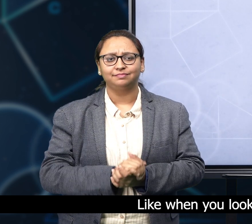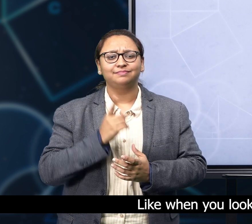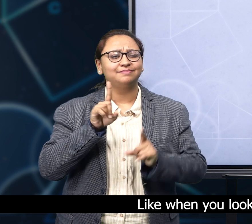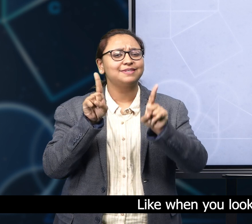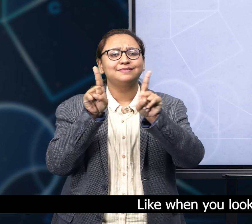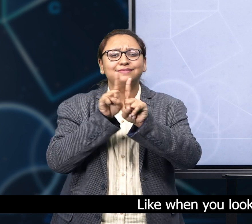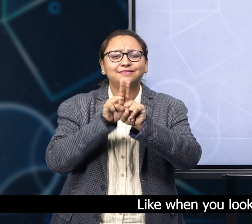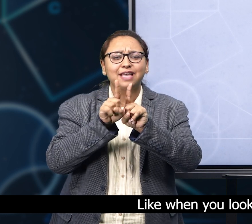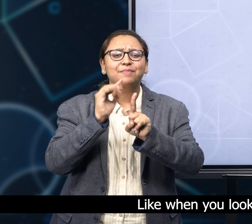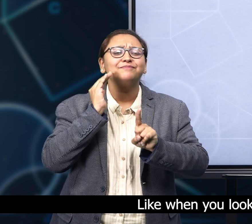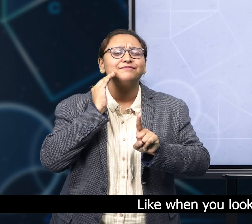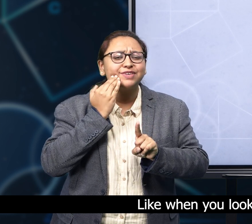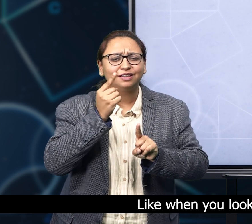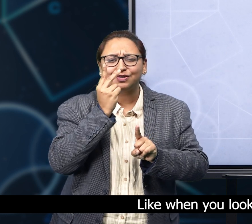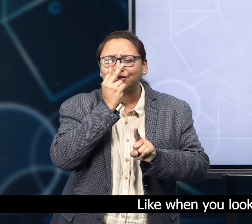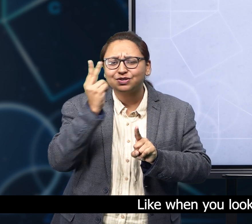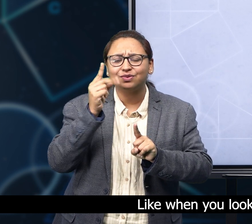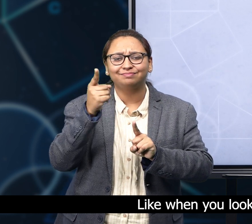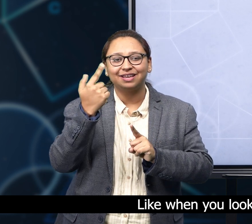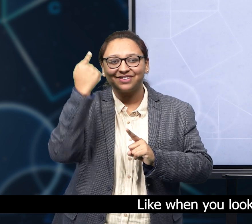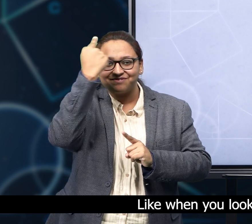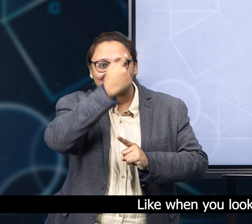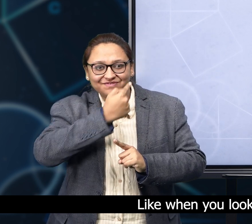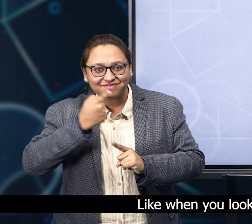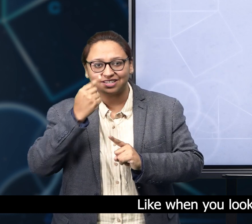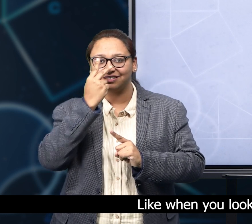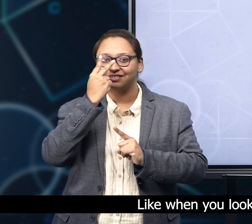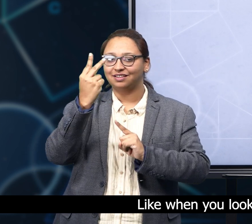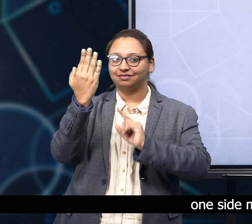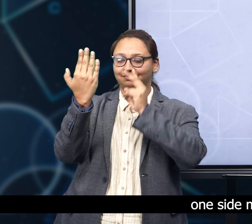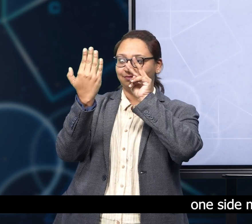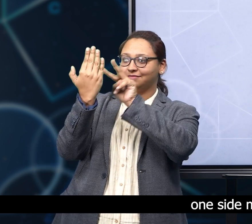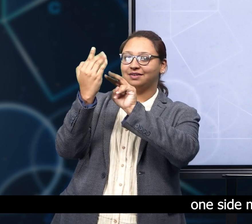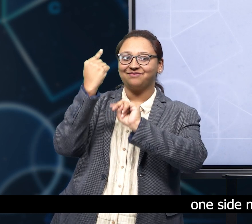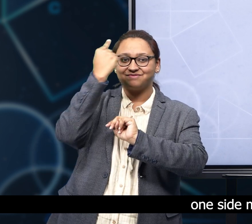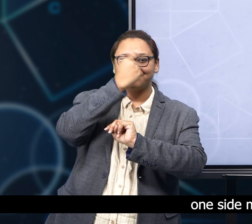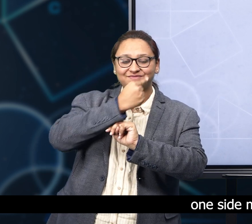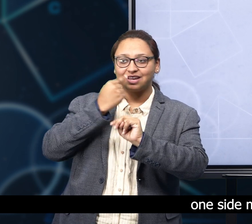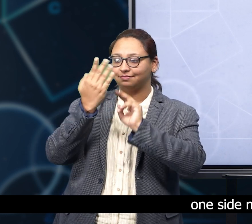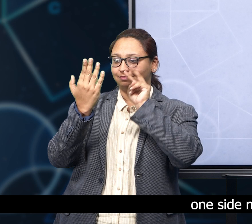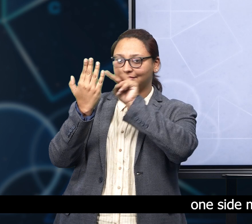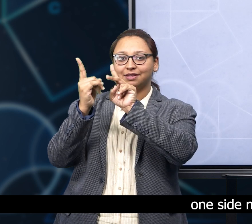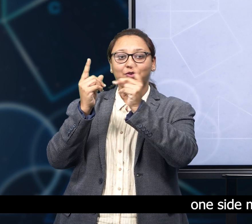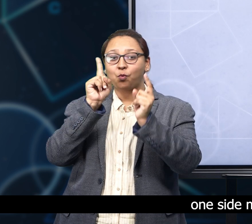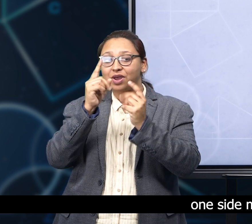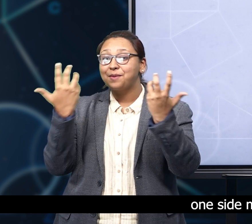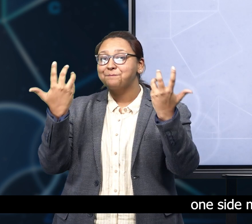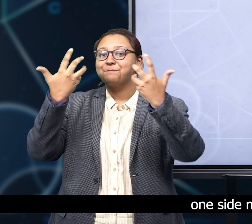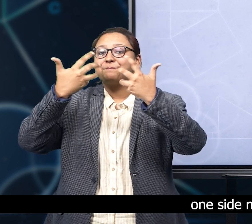Like when you look at your face in the mirror, one side matches the other.